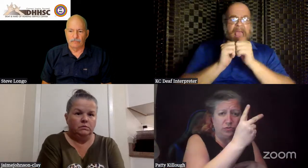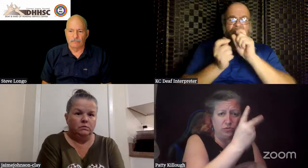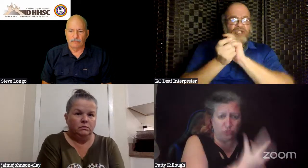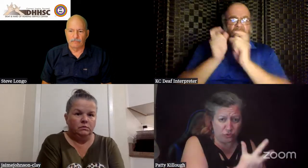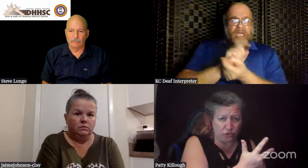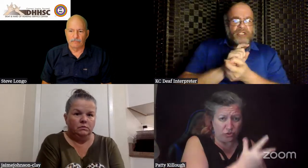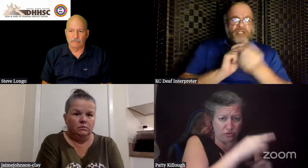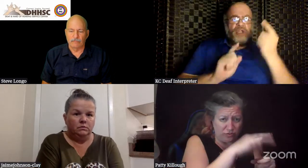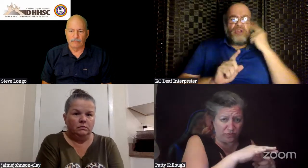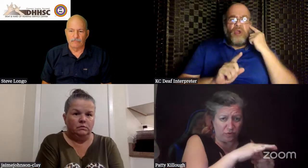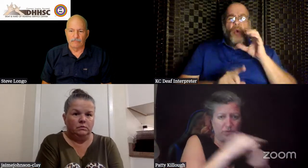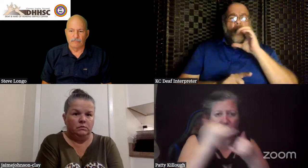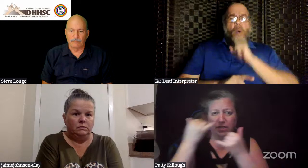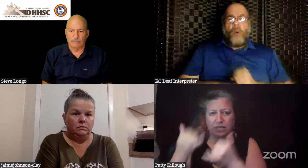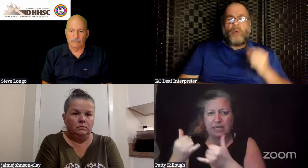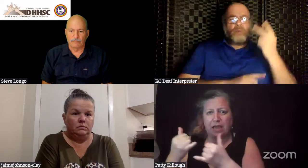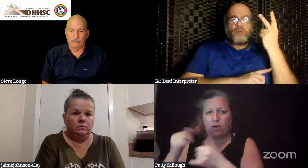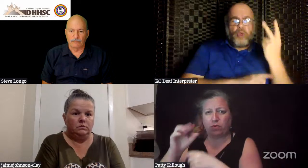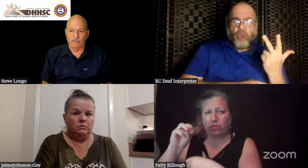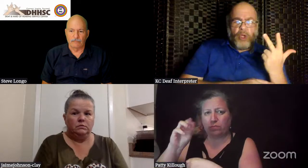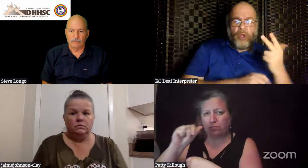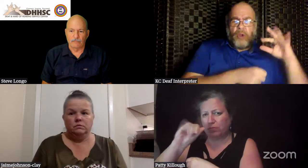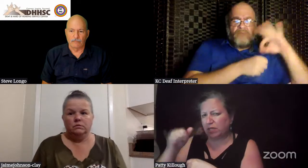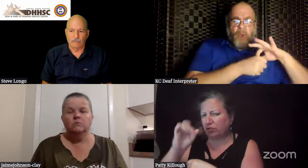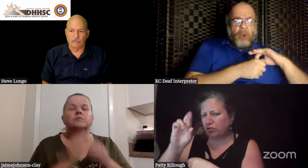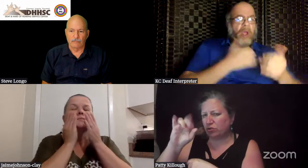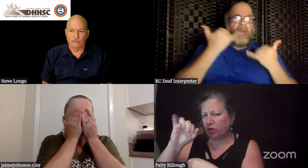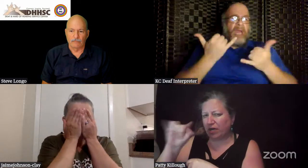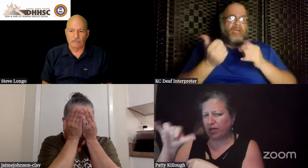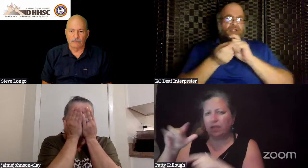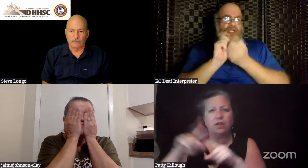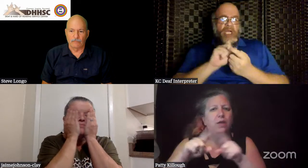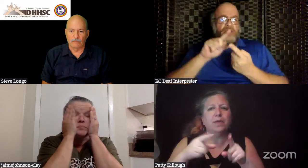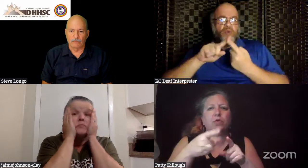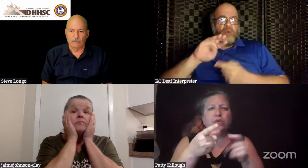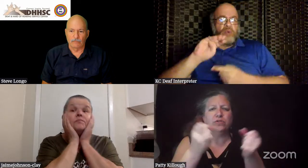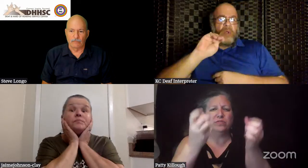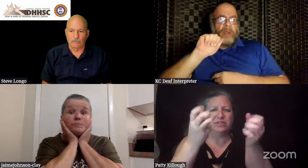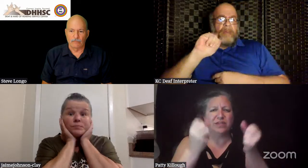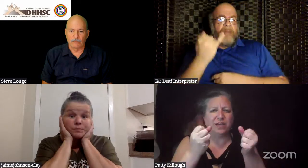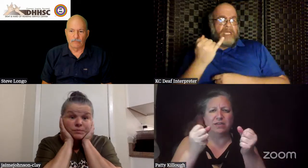Patty's saying, what we thought